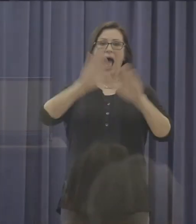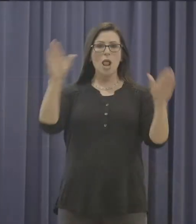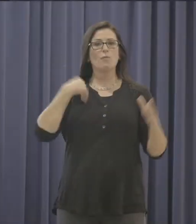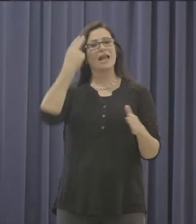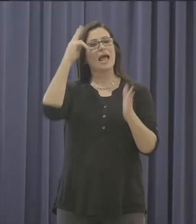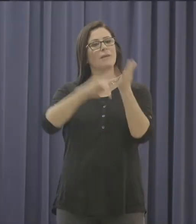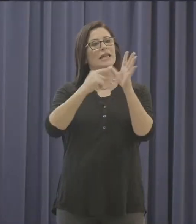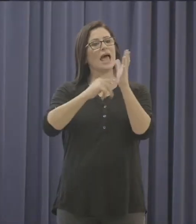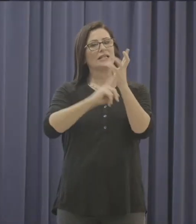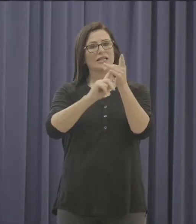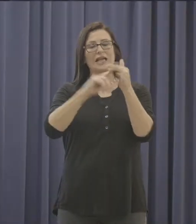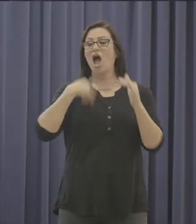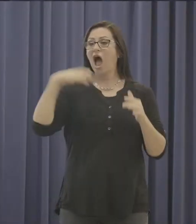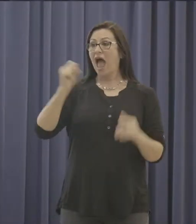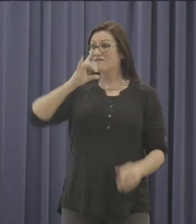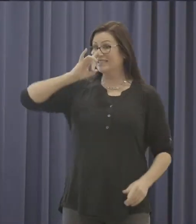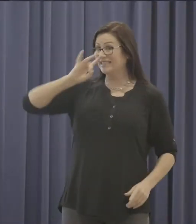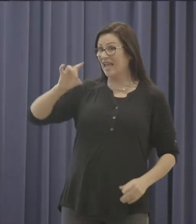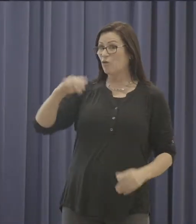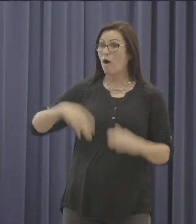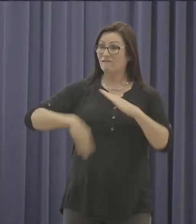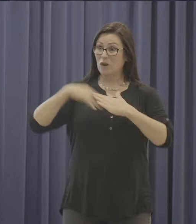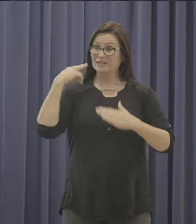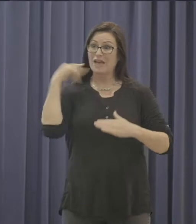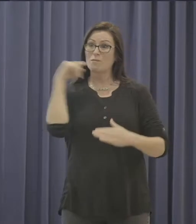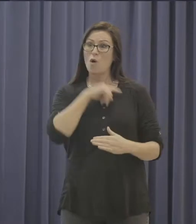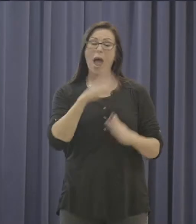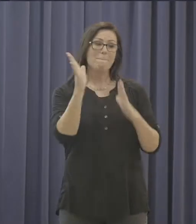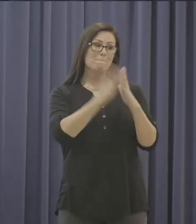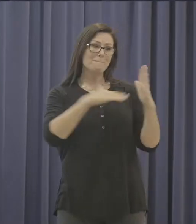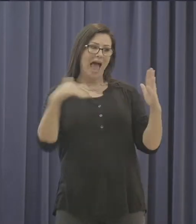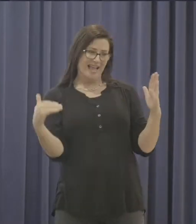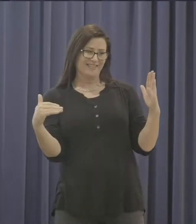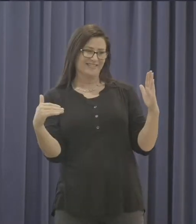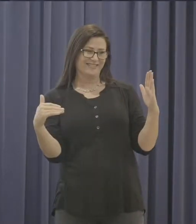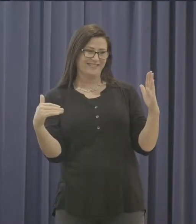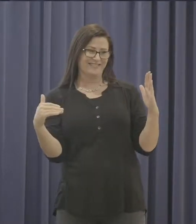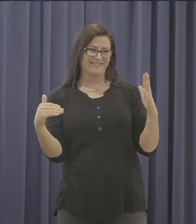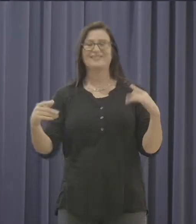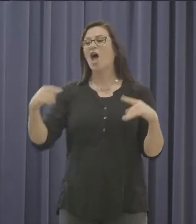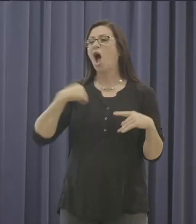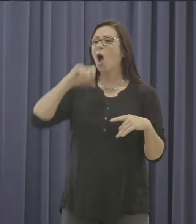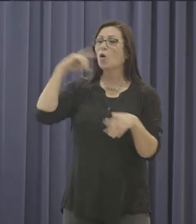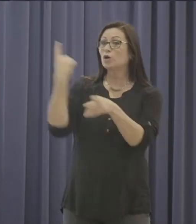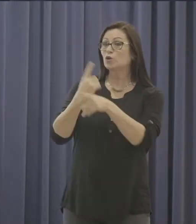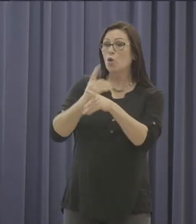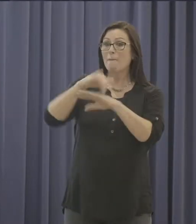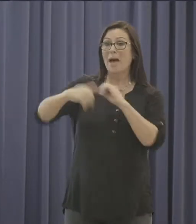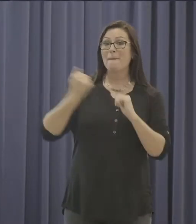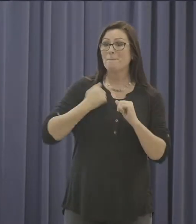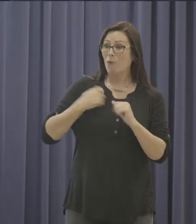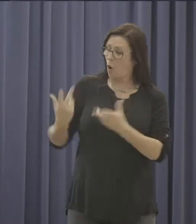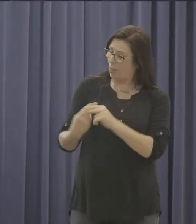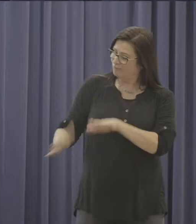Hello, my name is Natalie. I have a 10-year-old profoundly deaf son, Mac. I'm going to talk to you tonight about my journey with